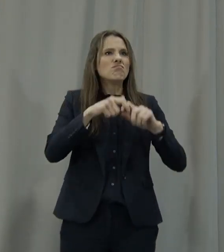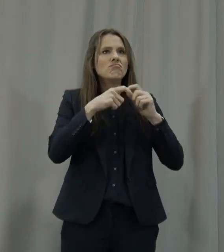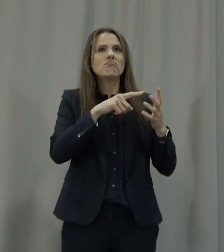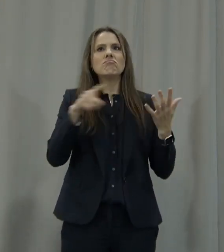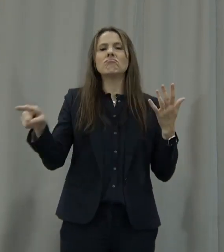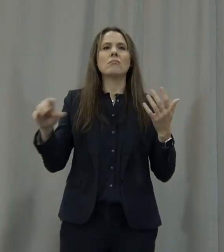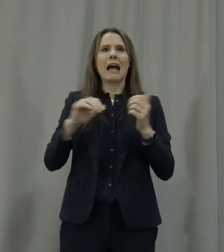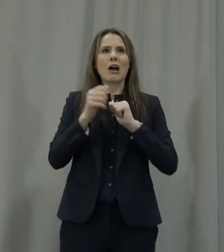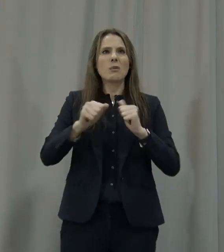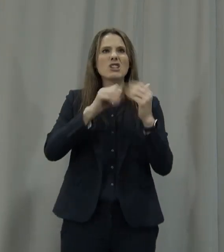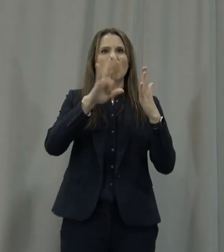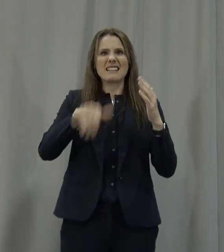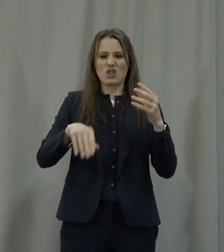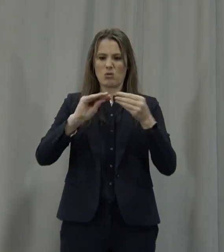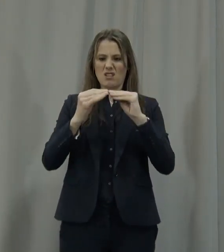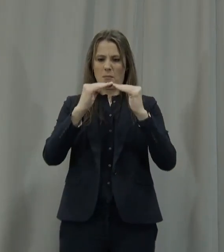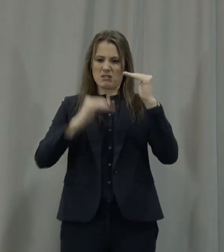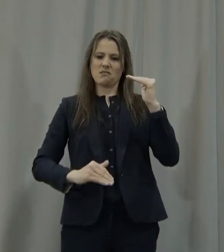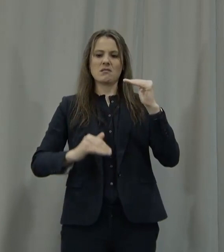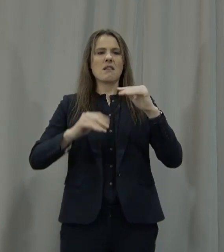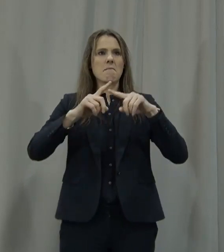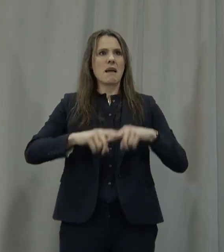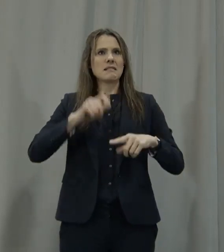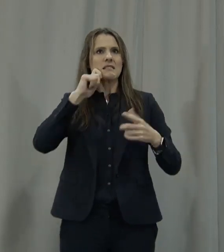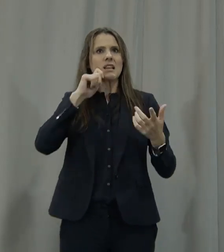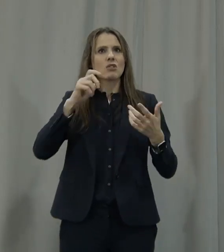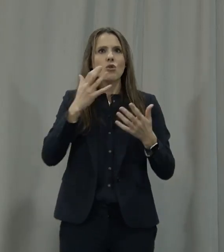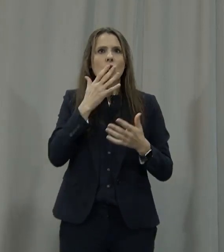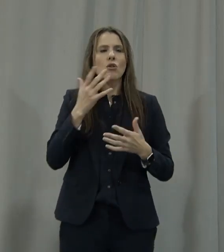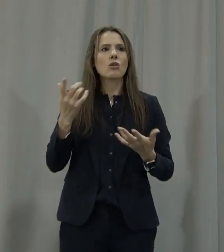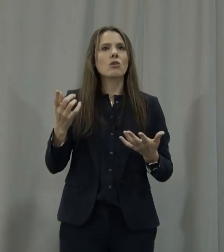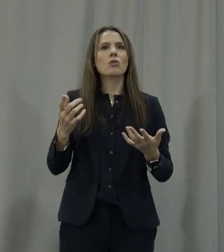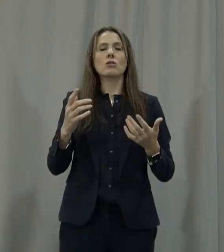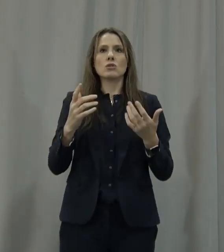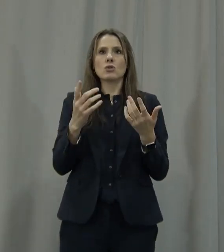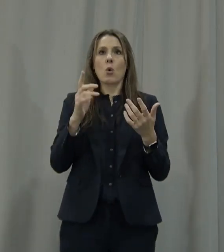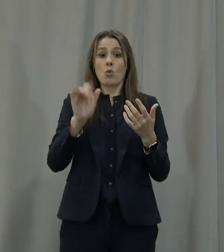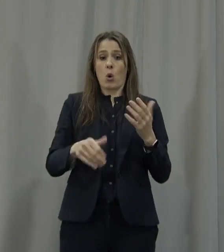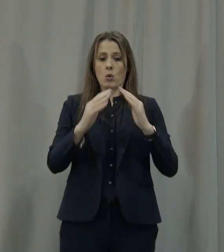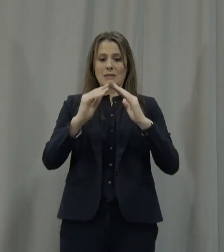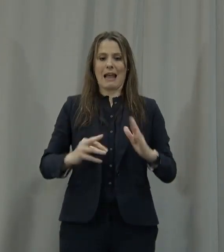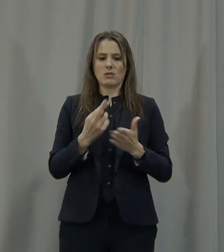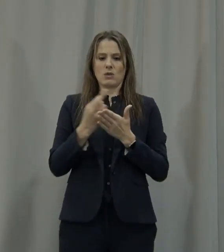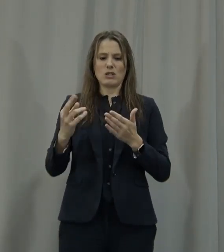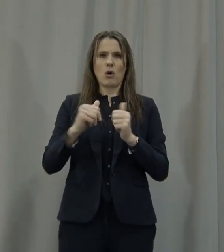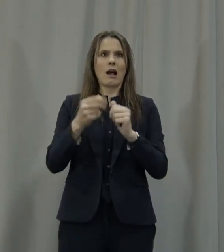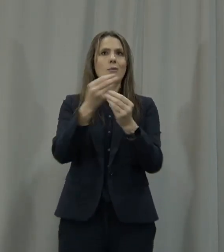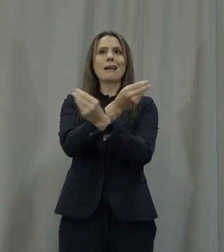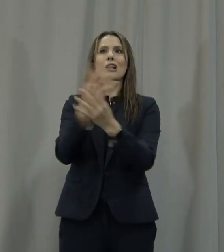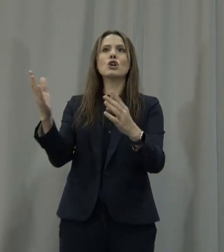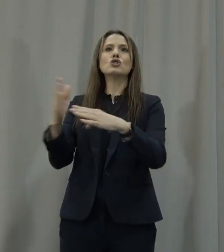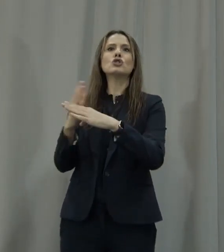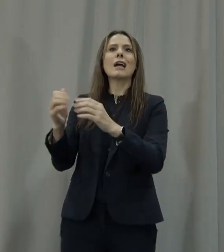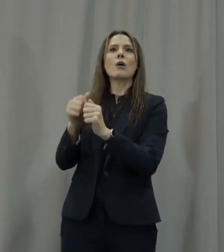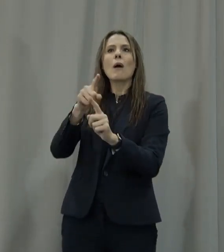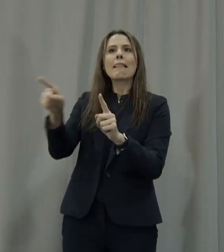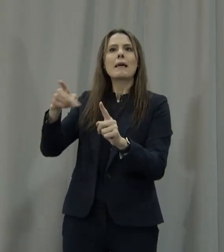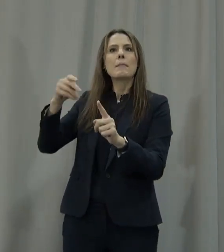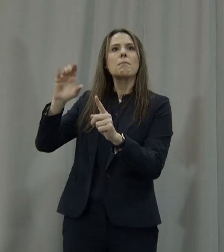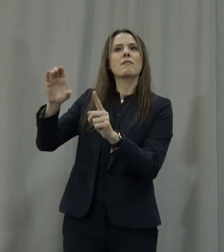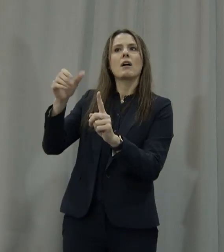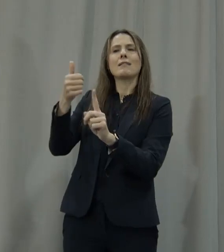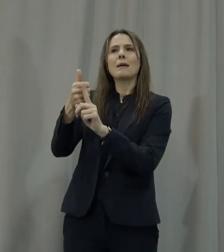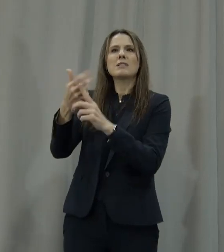The main strategies discussed involved the promotion and distribution of housing resources to people of color that were